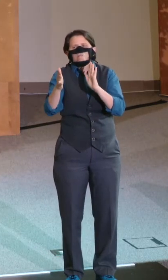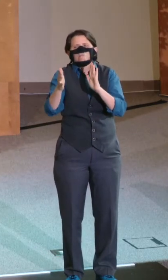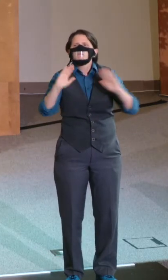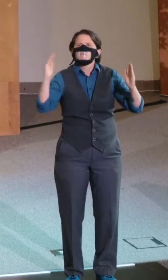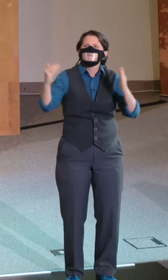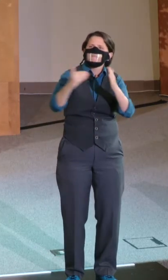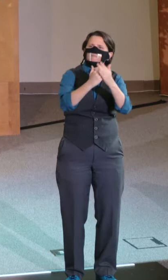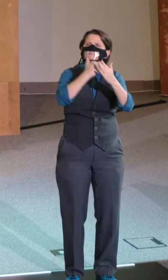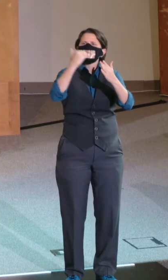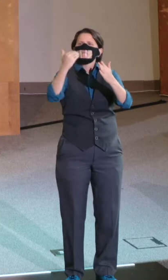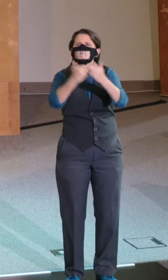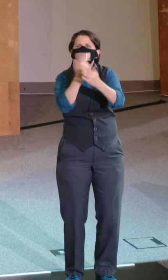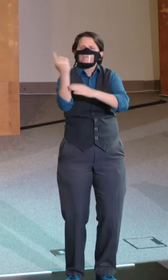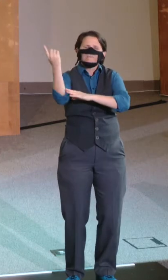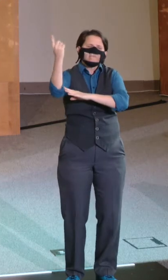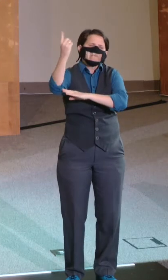It's a new day.